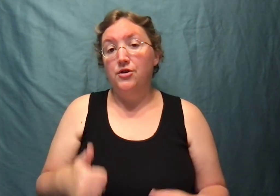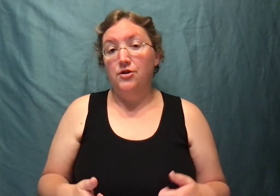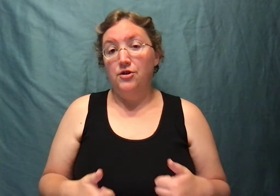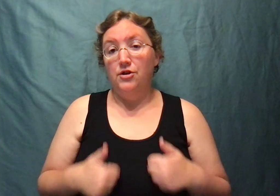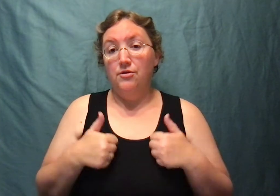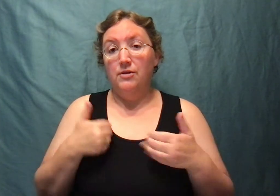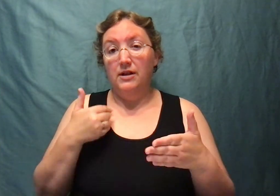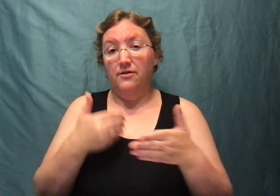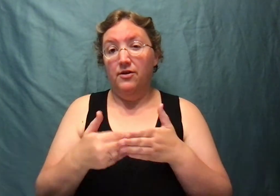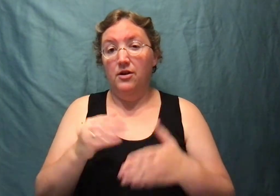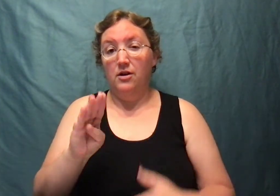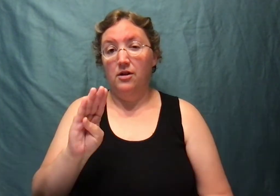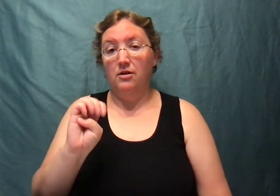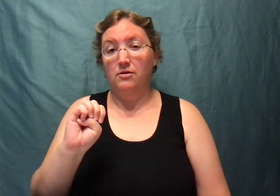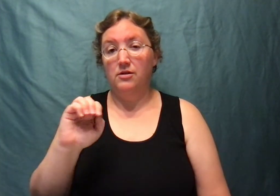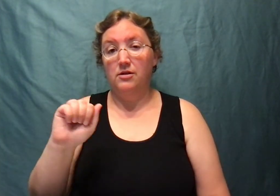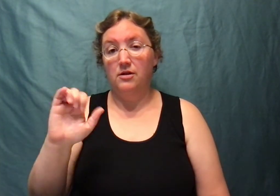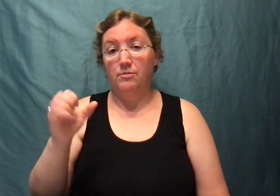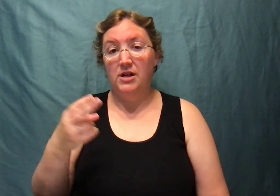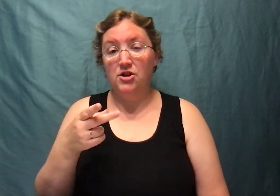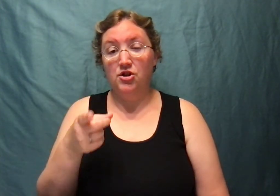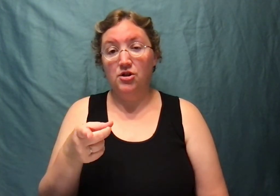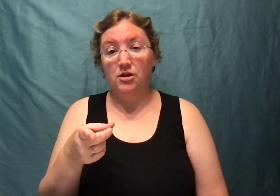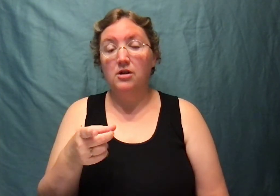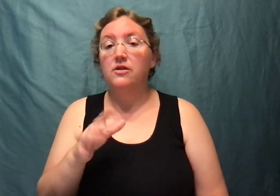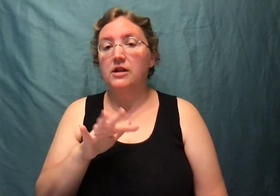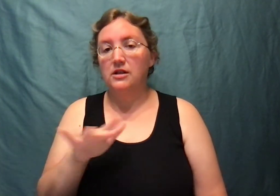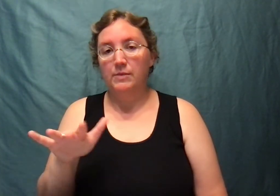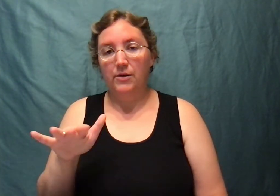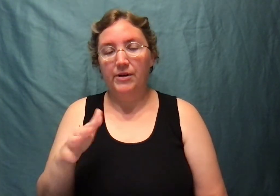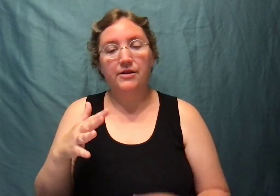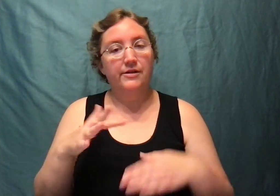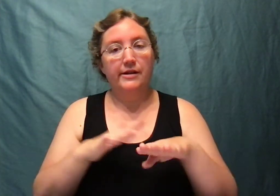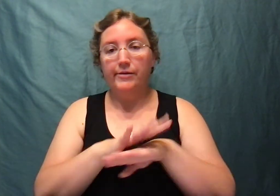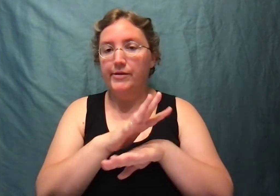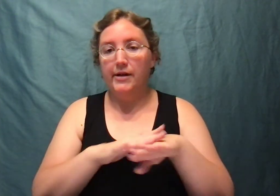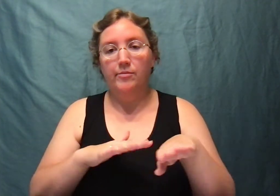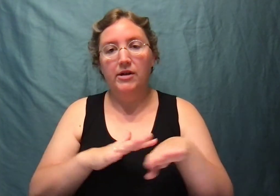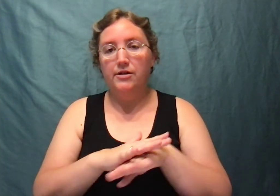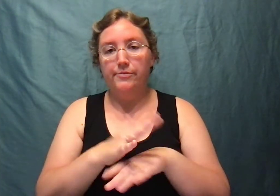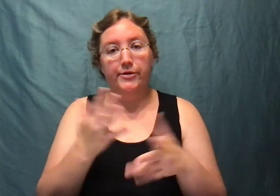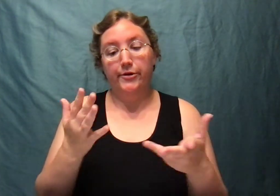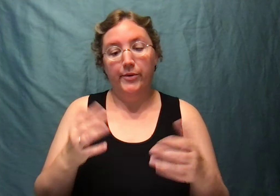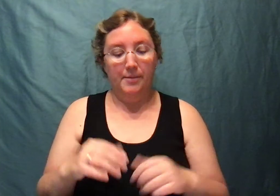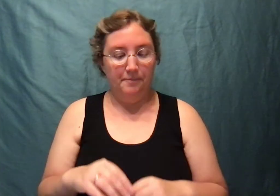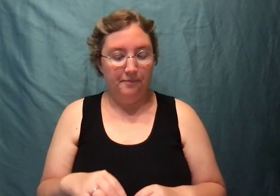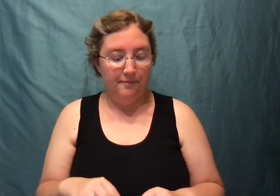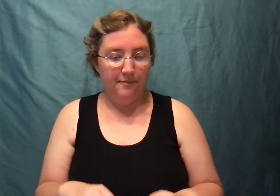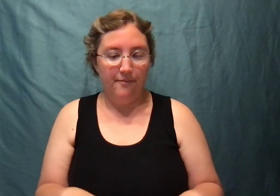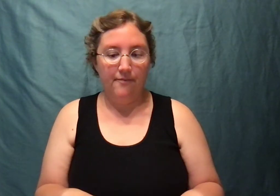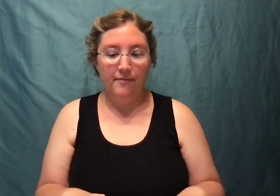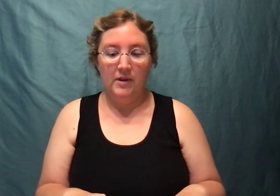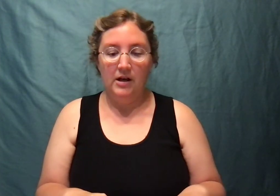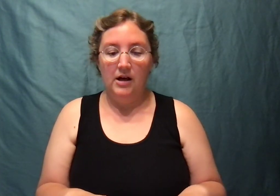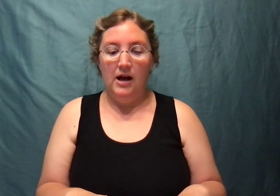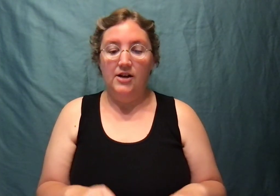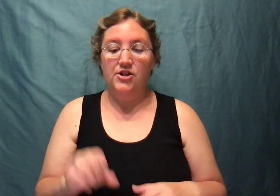Do you live close to the beach? They spell beach because they don't sign beach. Don't know why. And she